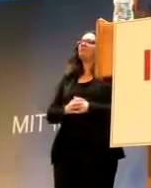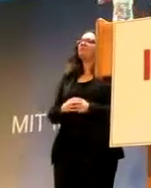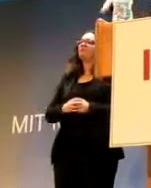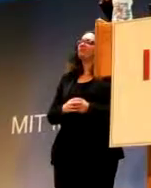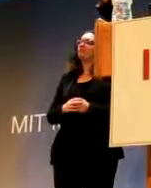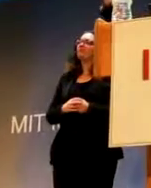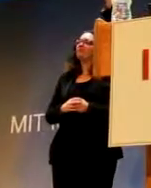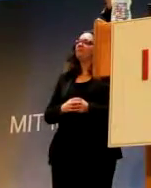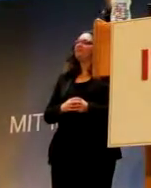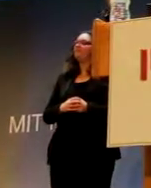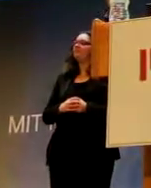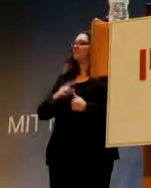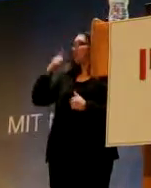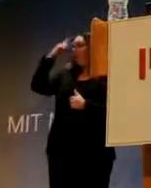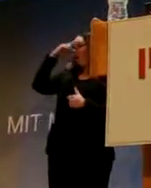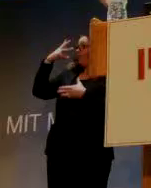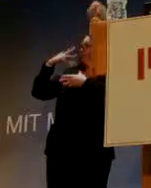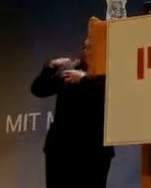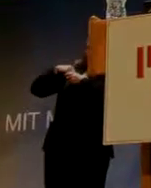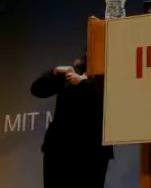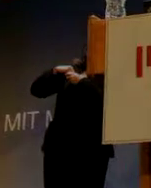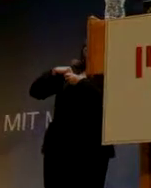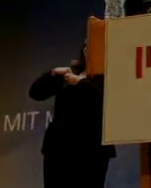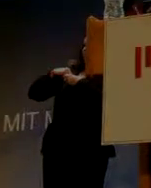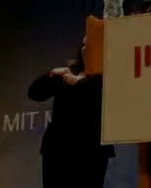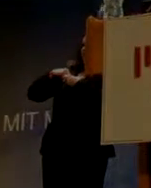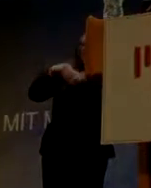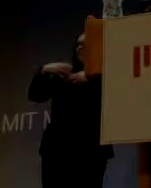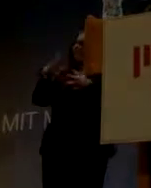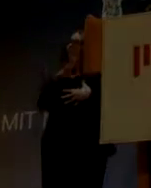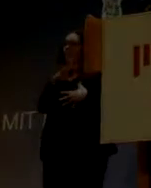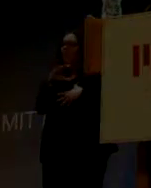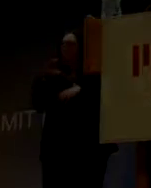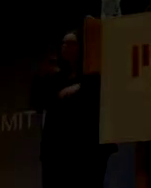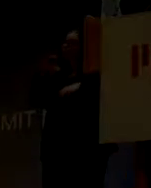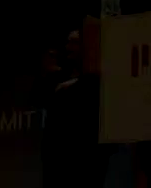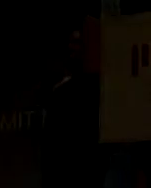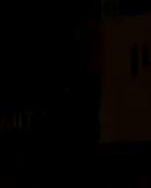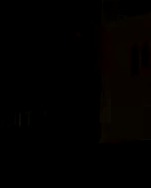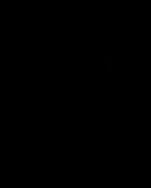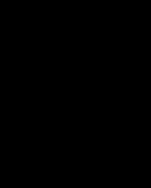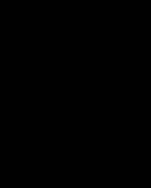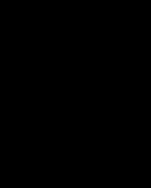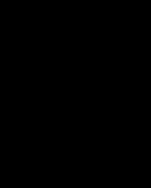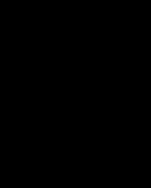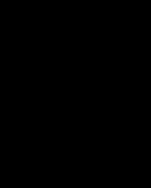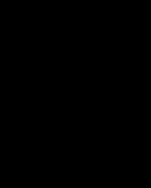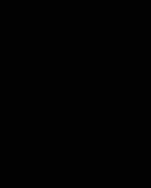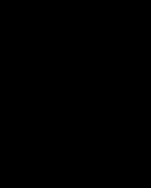trait gives you a brilliant computer scientist. Too much of the trait, person remains nonverbal.